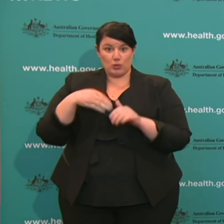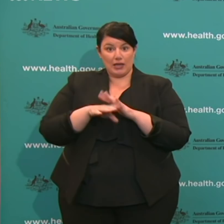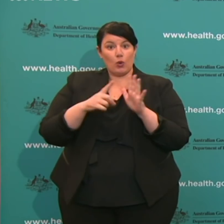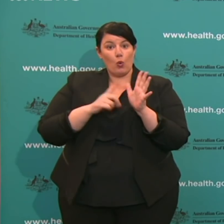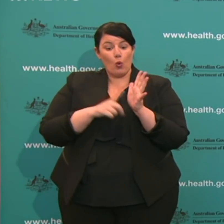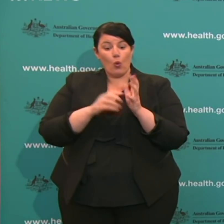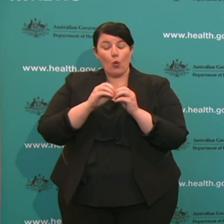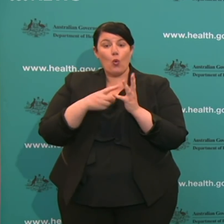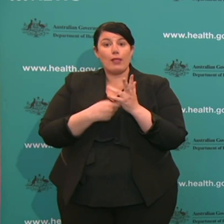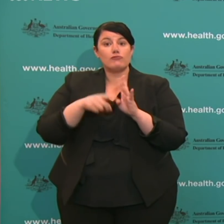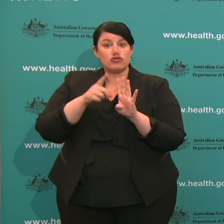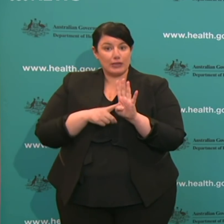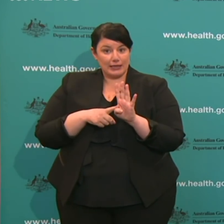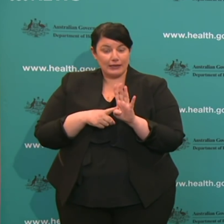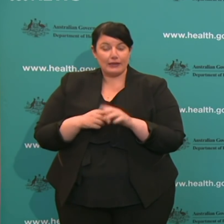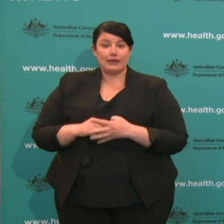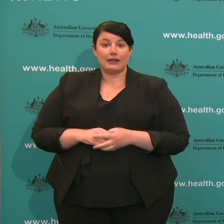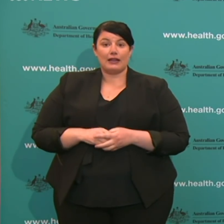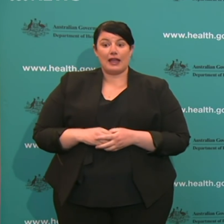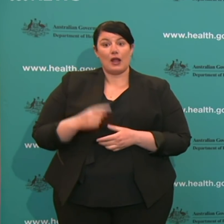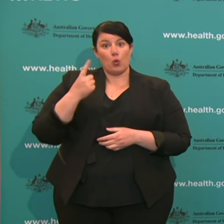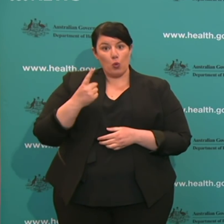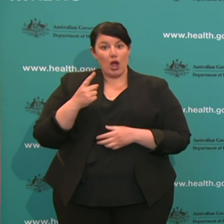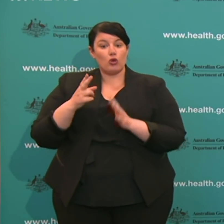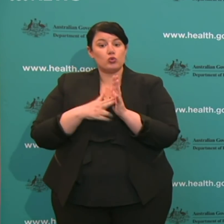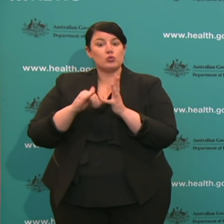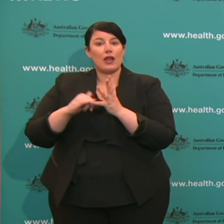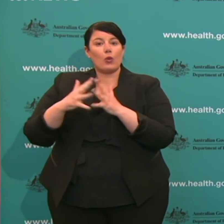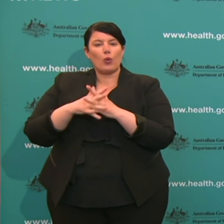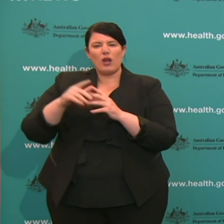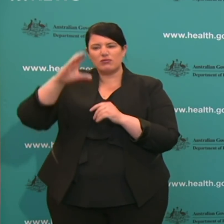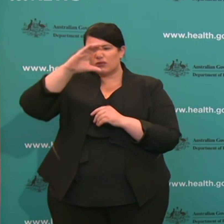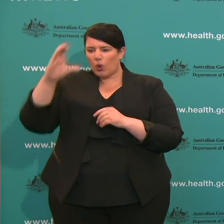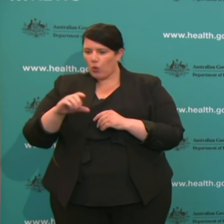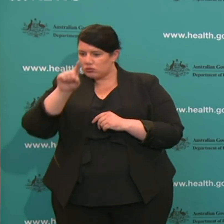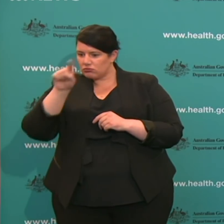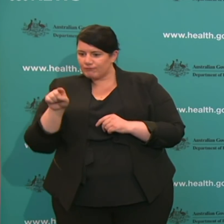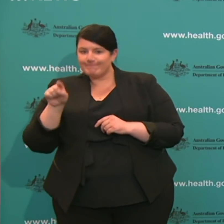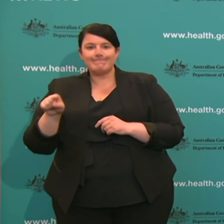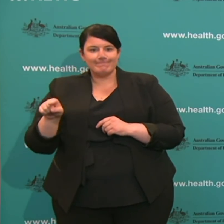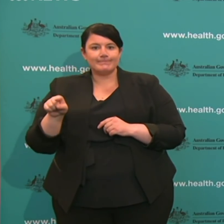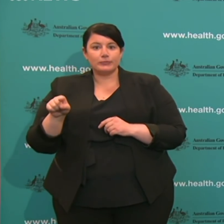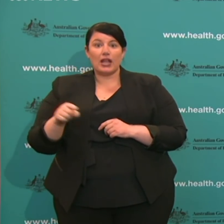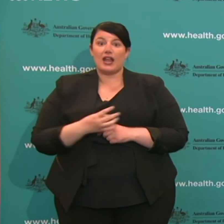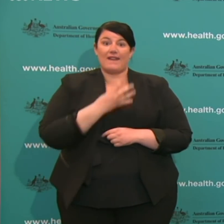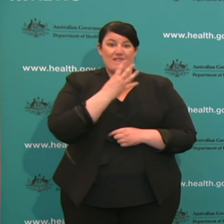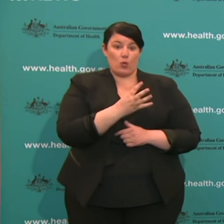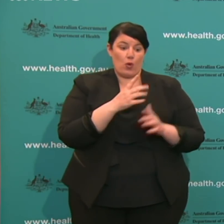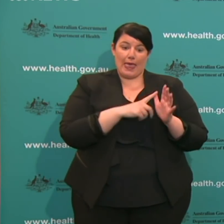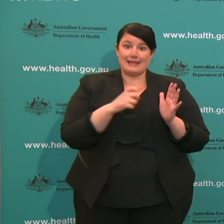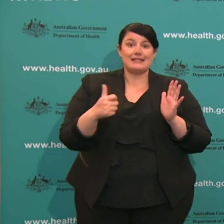and there was 1 on the New South Wales coast, and there have now been 4 in the Australian Capital Territory.